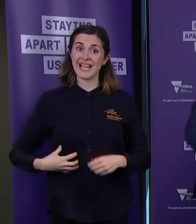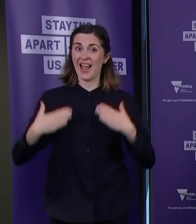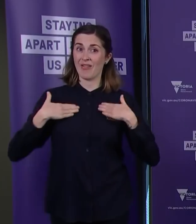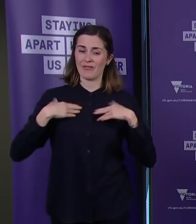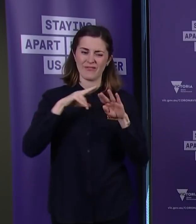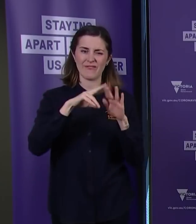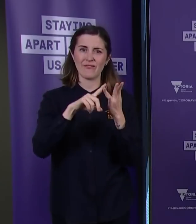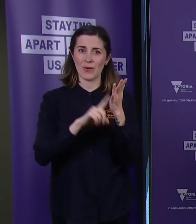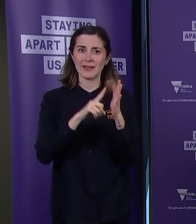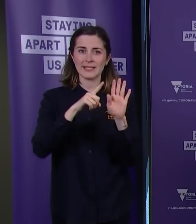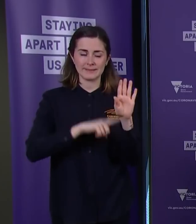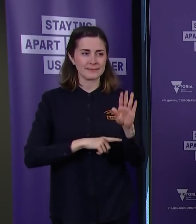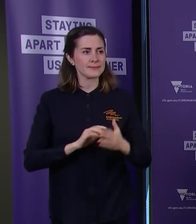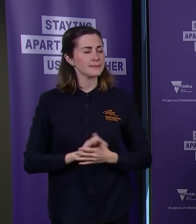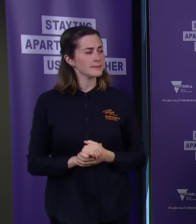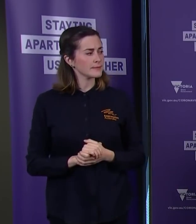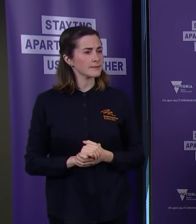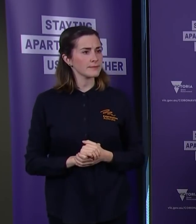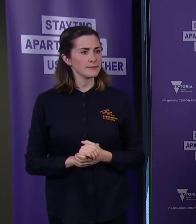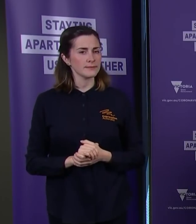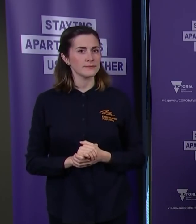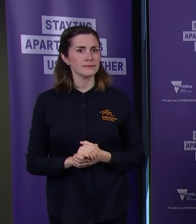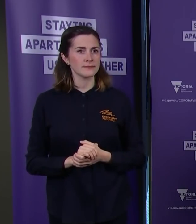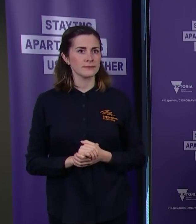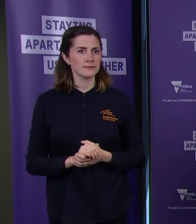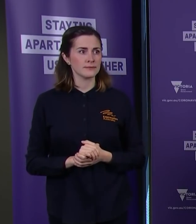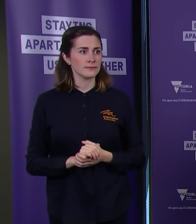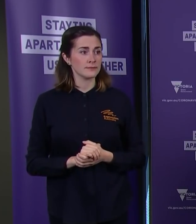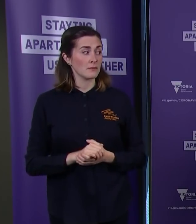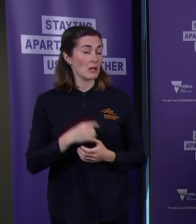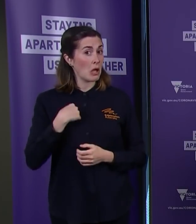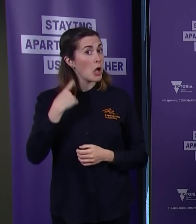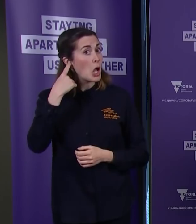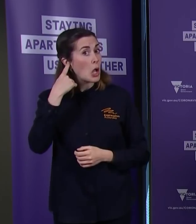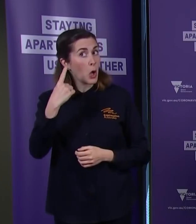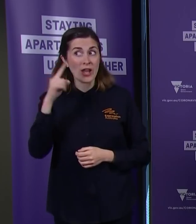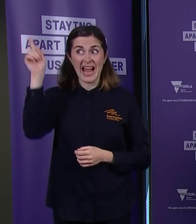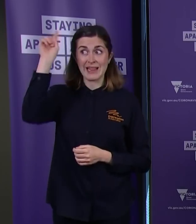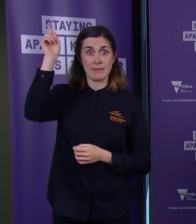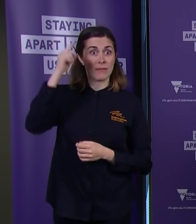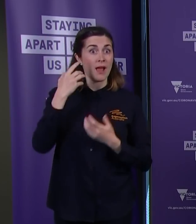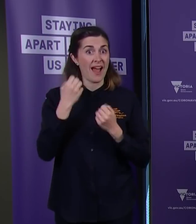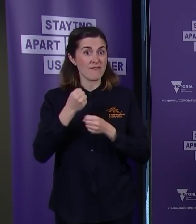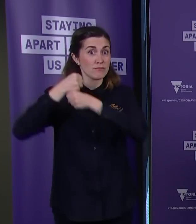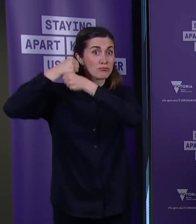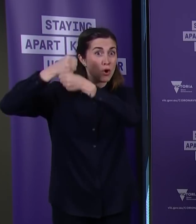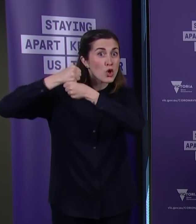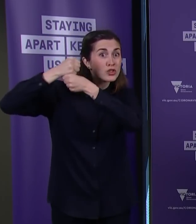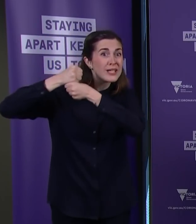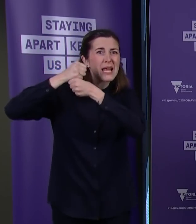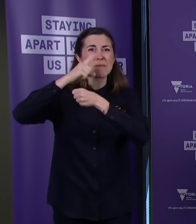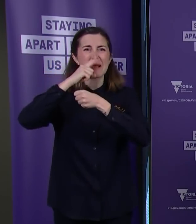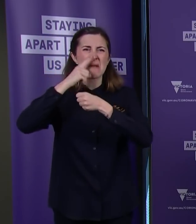Minister. Health Minister, there's a more protest apparently happening right now.